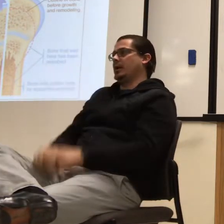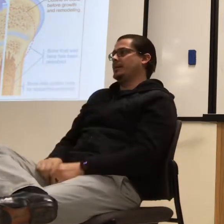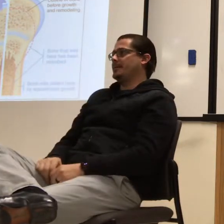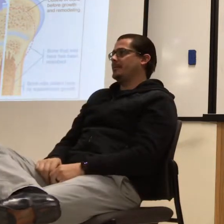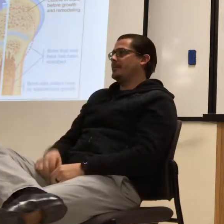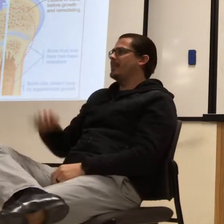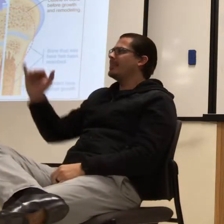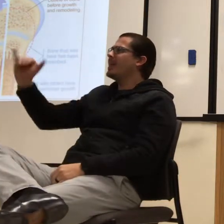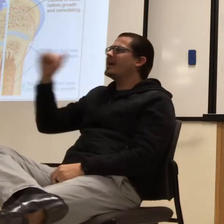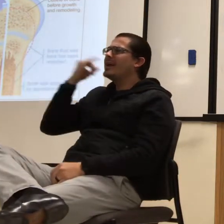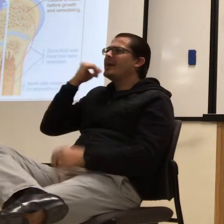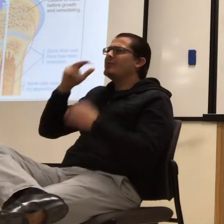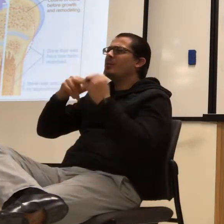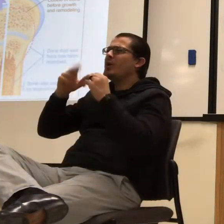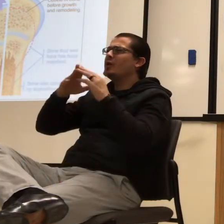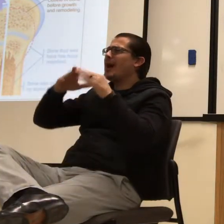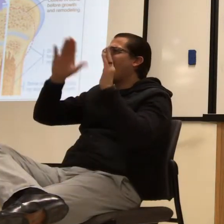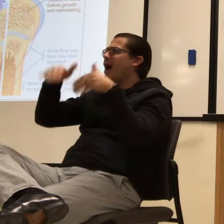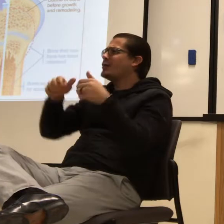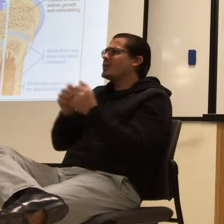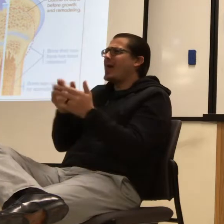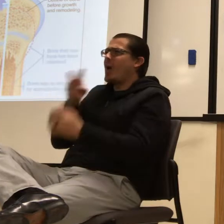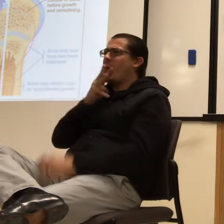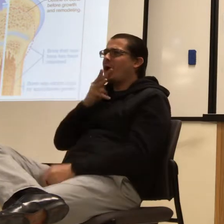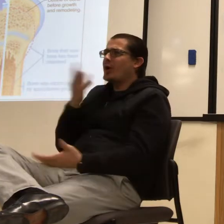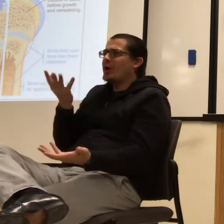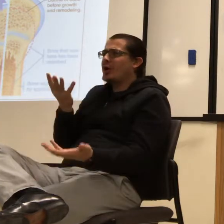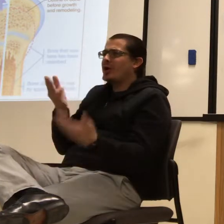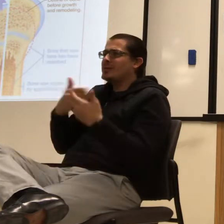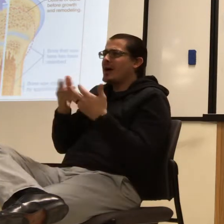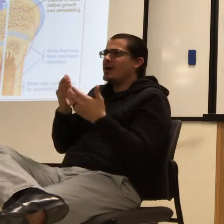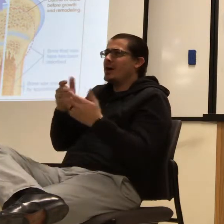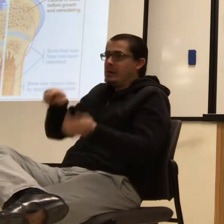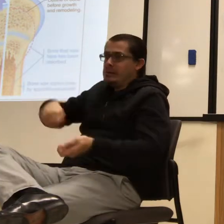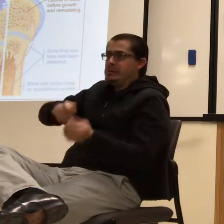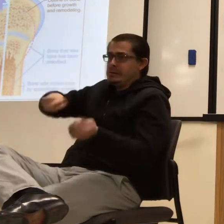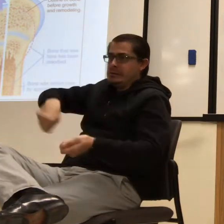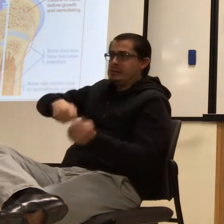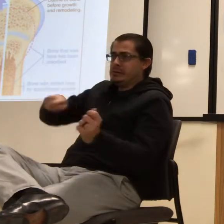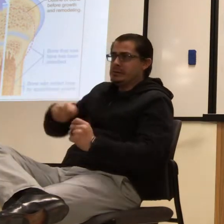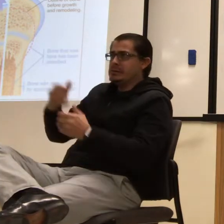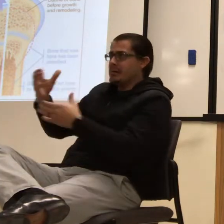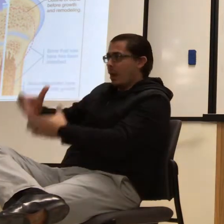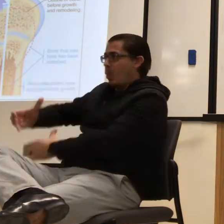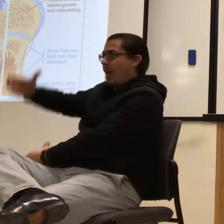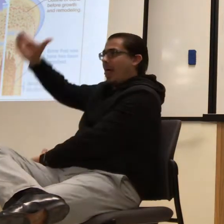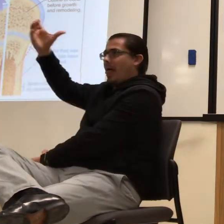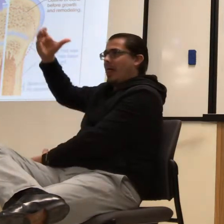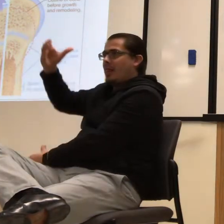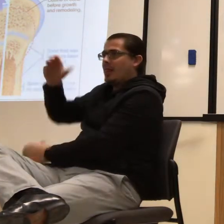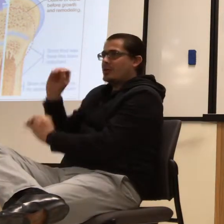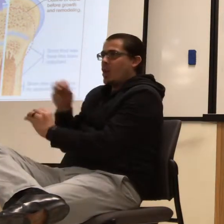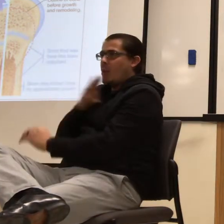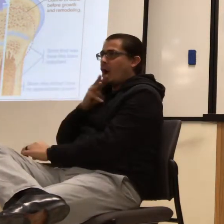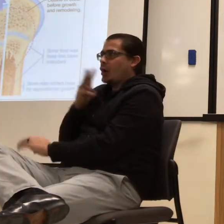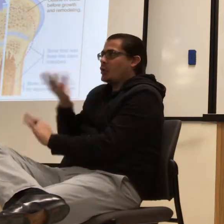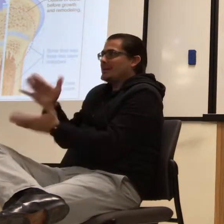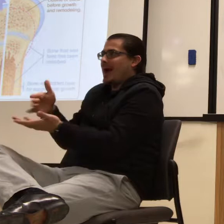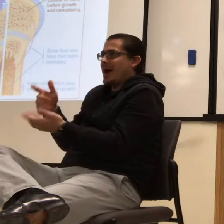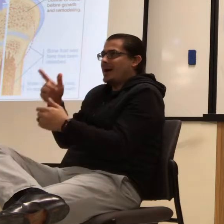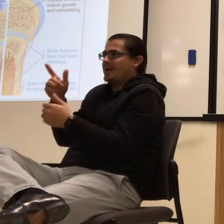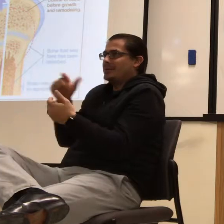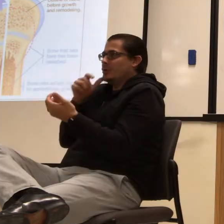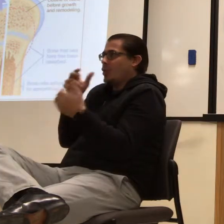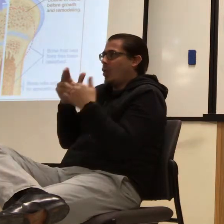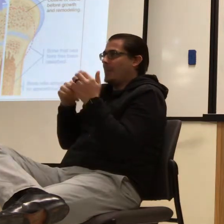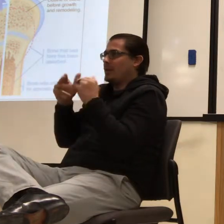Like if you built a house where there's no water, no matter how deep you dug the well, there's no water, you die. You don't build a house where there's